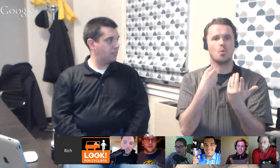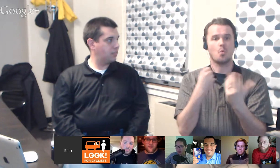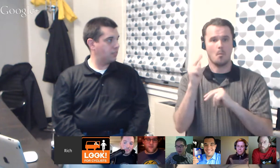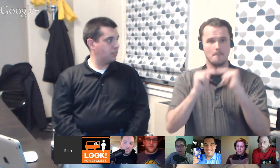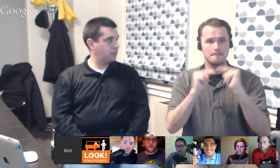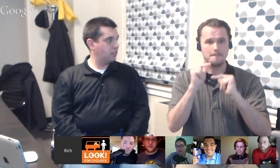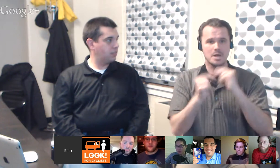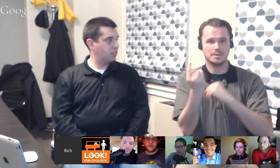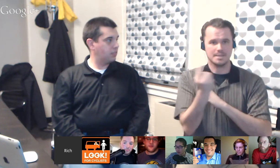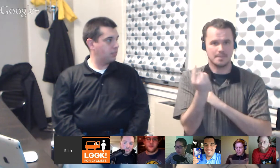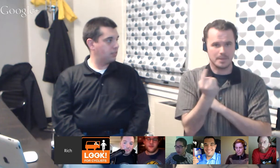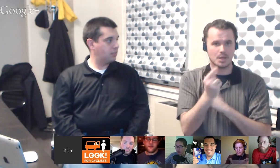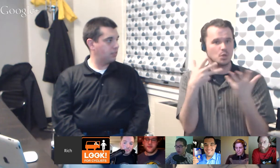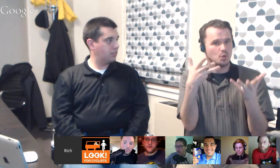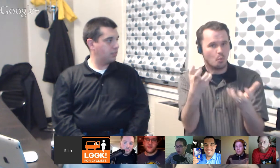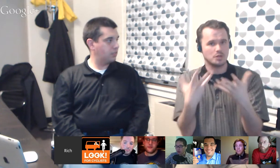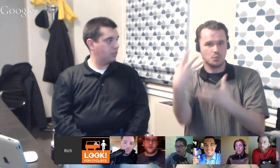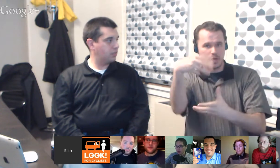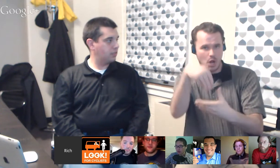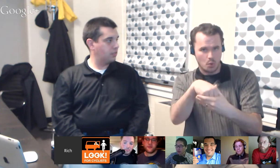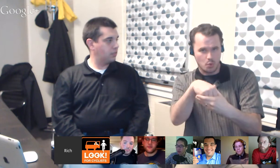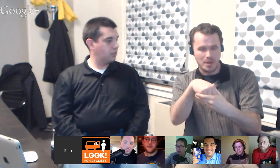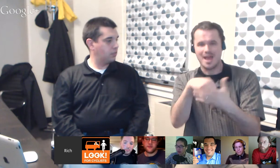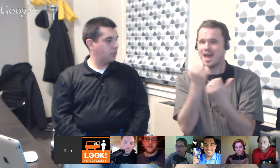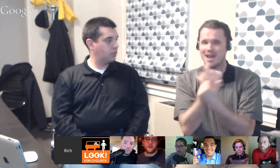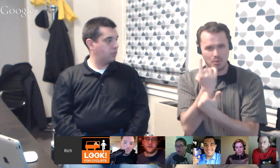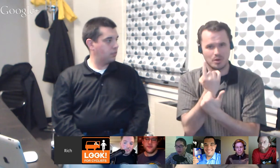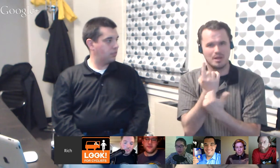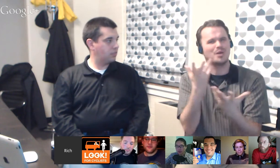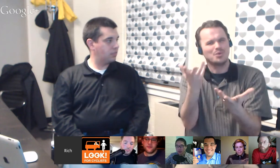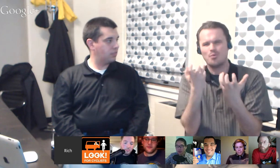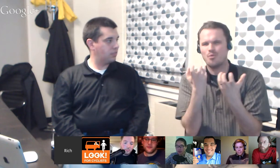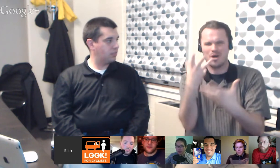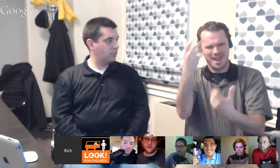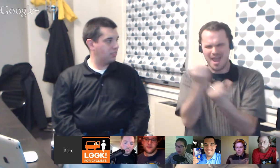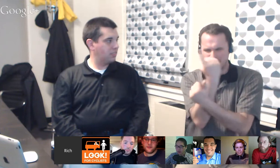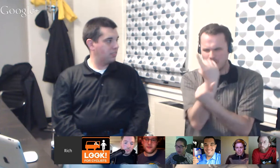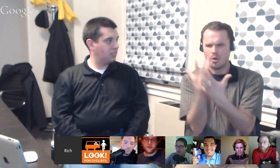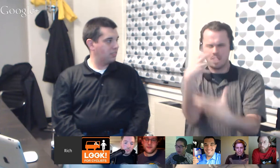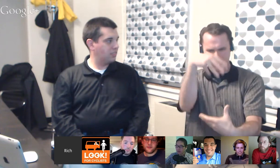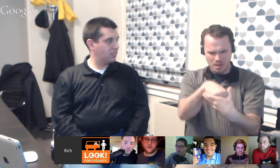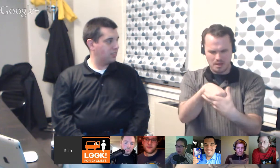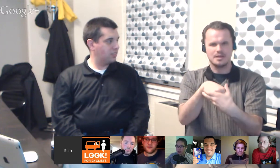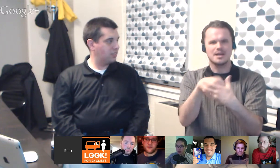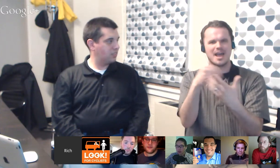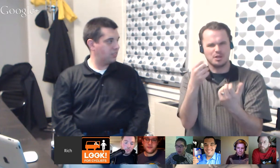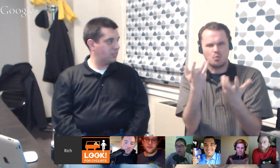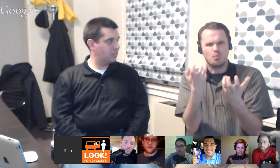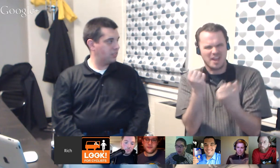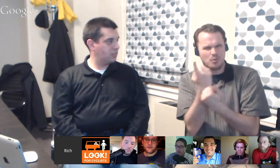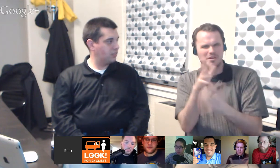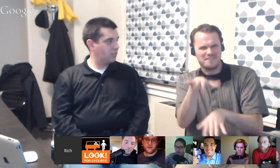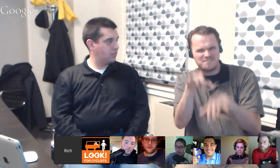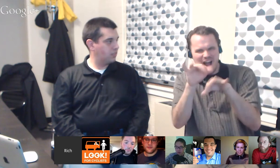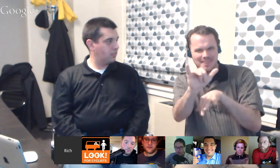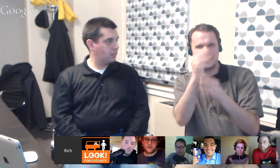something, you want to include everybody. You want everybody to get to the information that you're trying